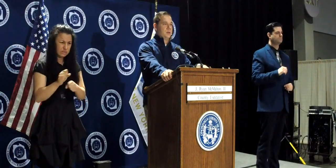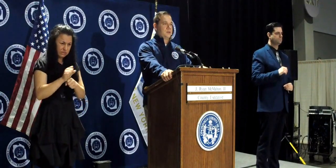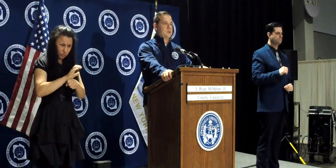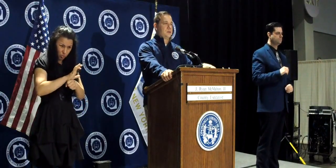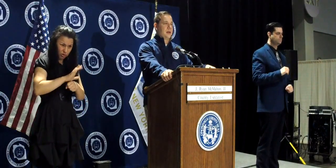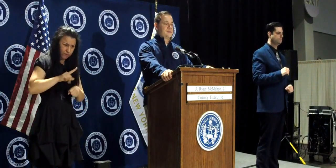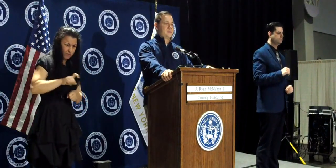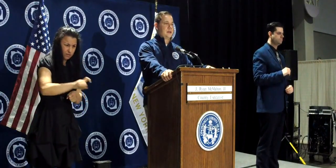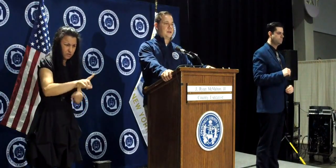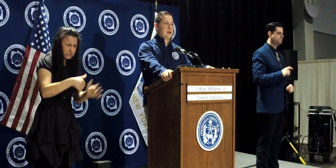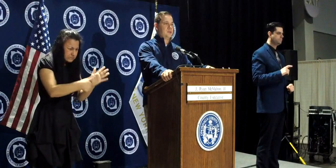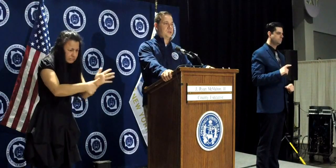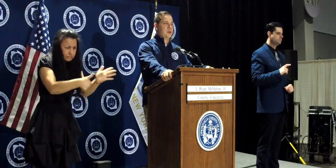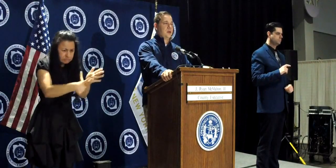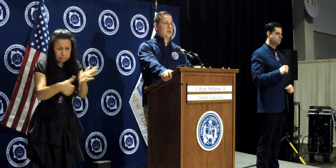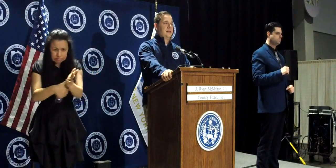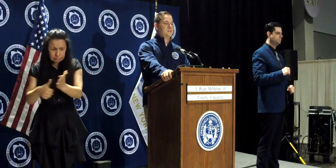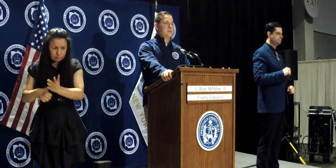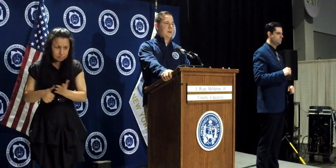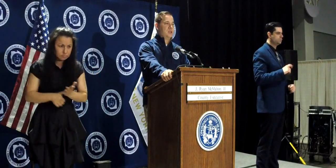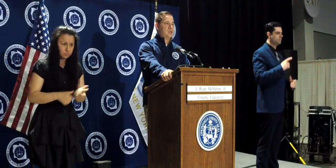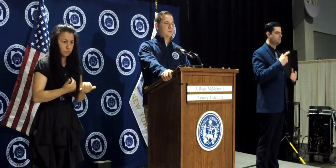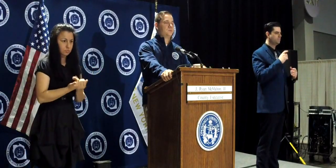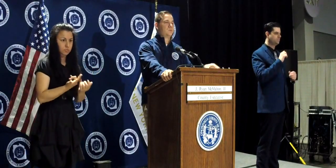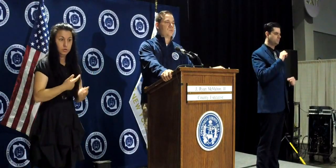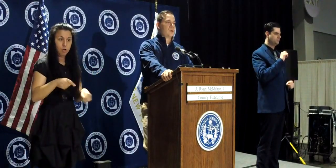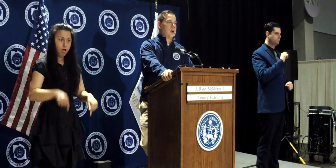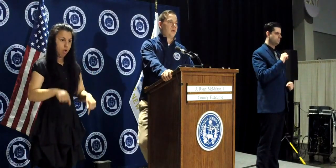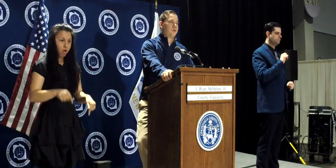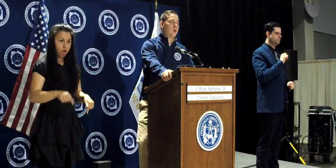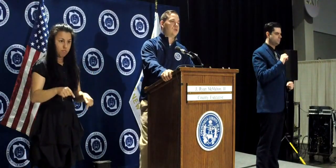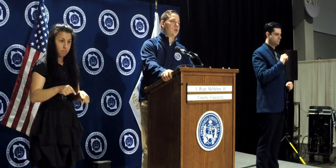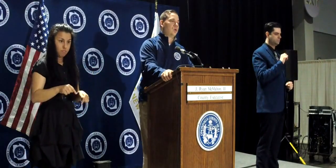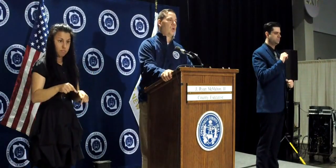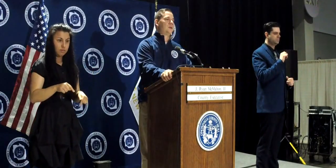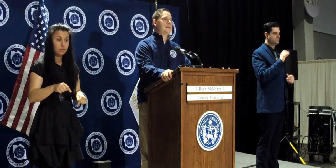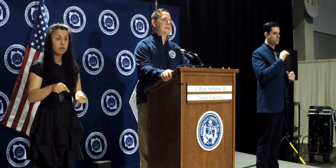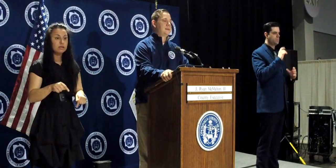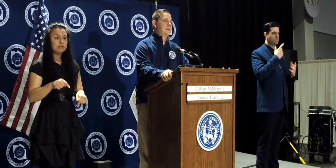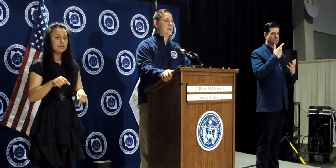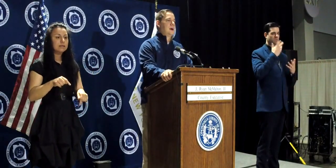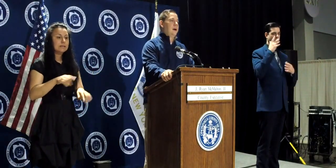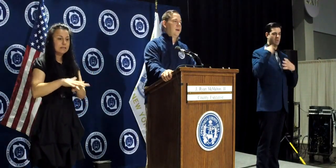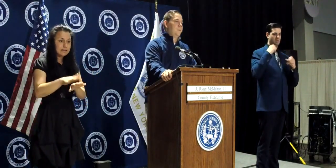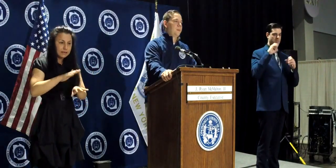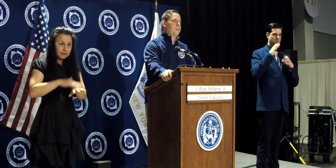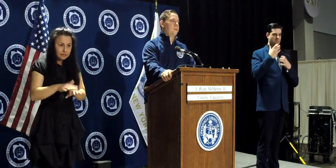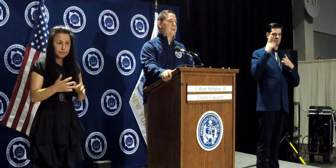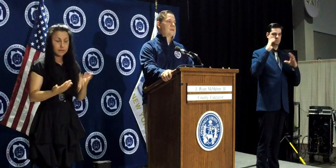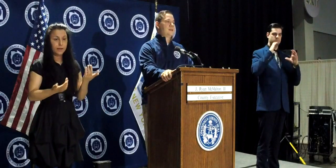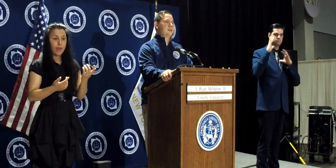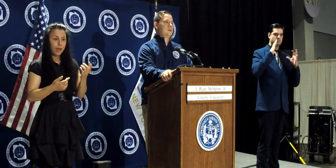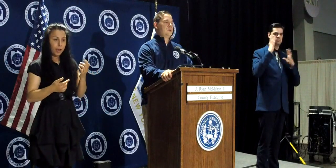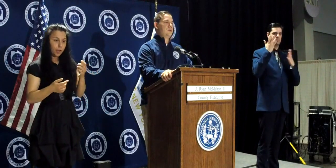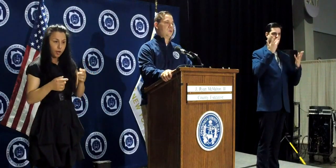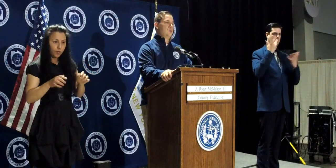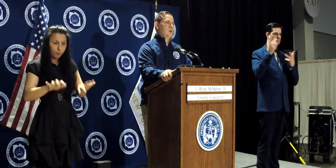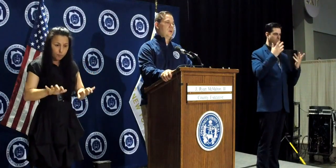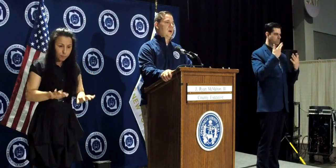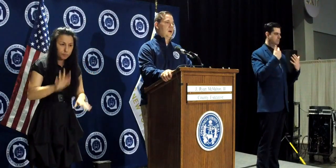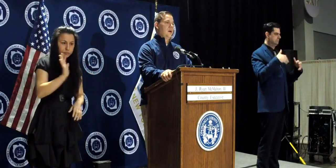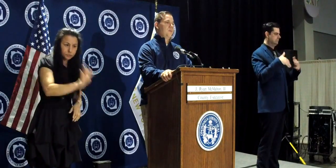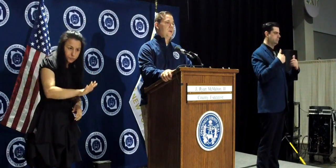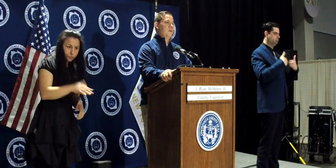difficult. Let's utilize the technology. Let's be patient. For those in a quarantine, let's continue